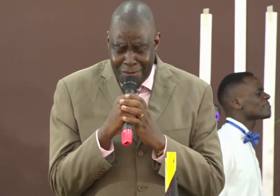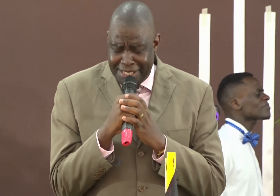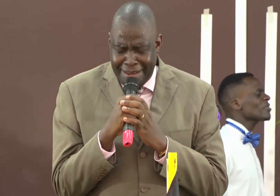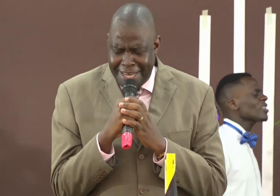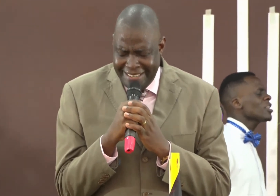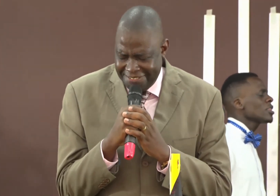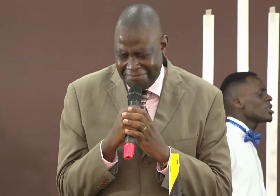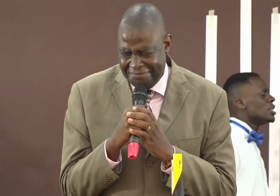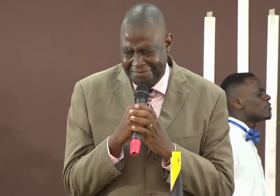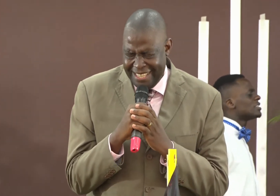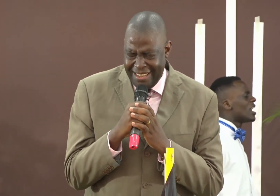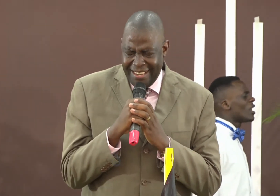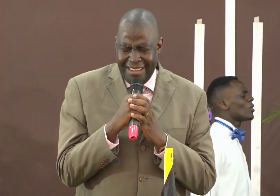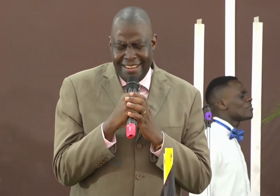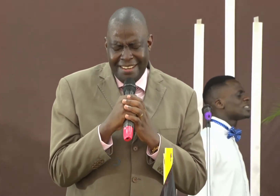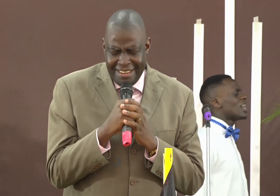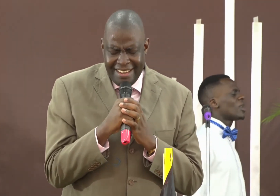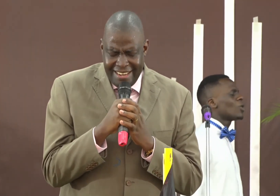natukyali awo mukusaba